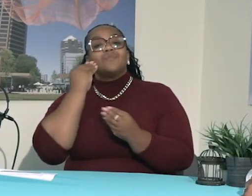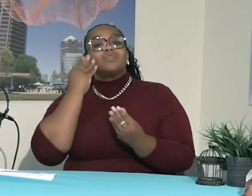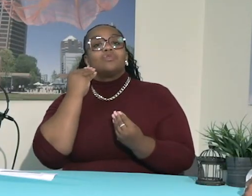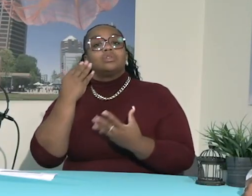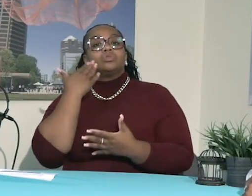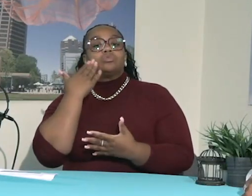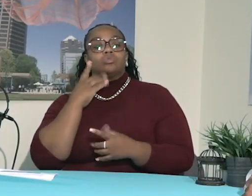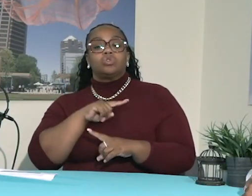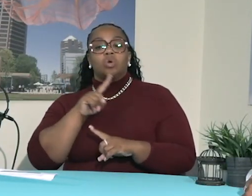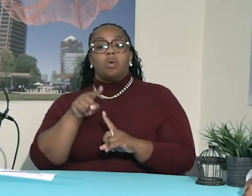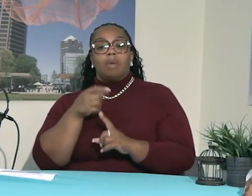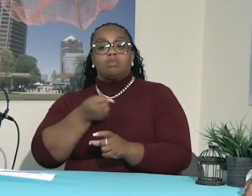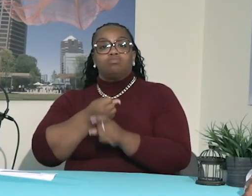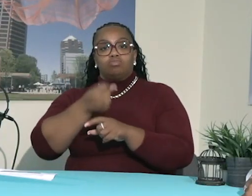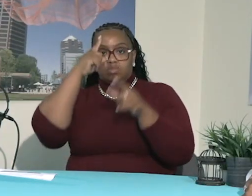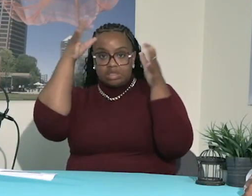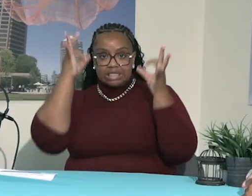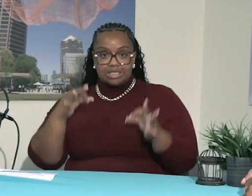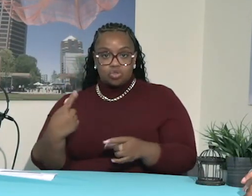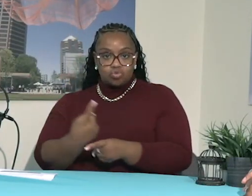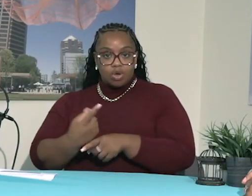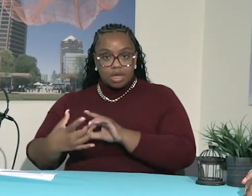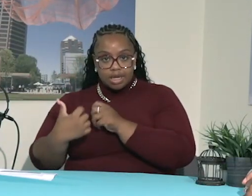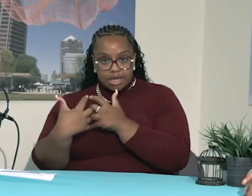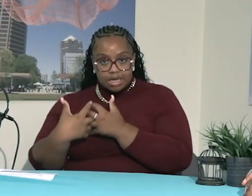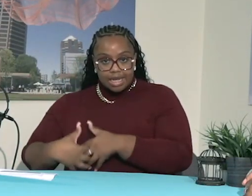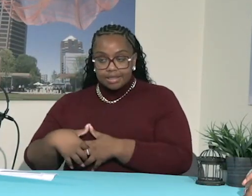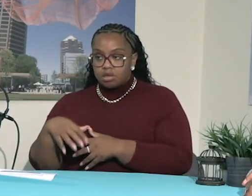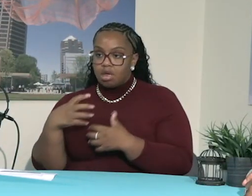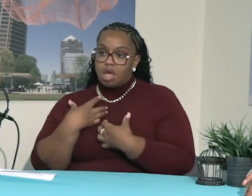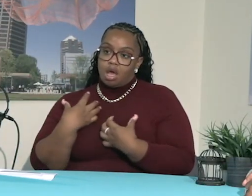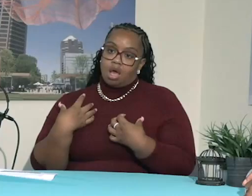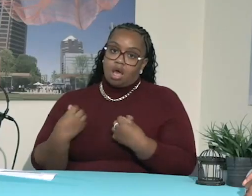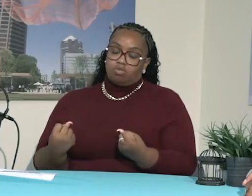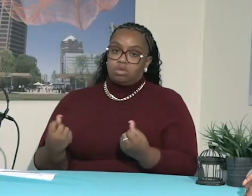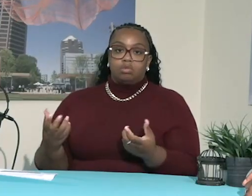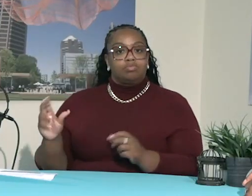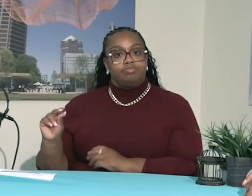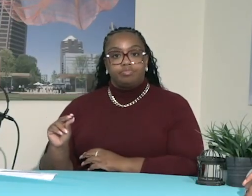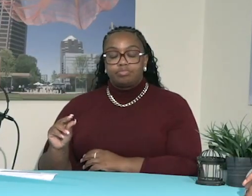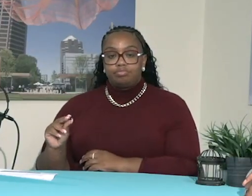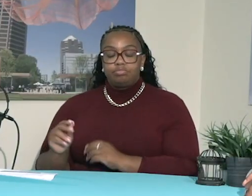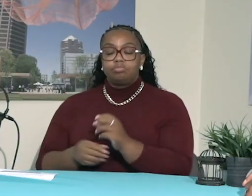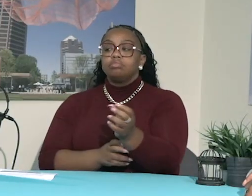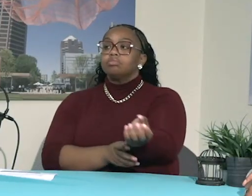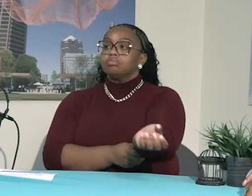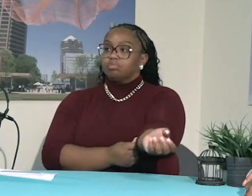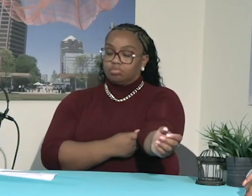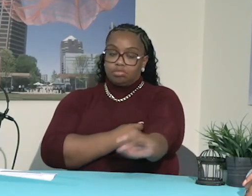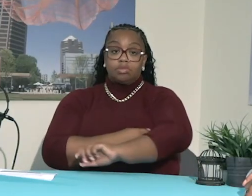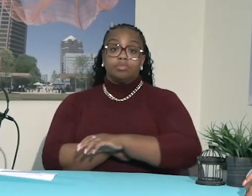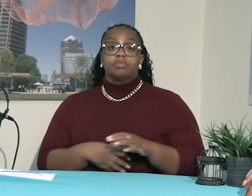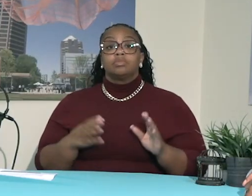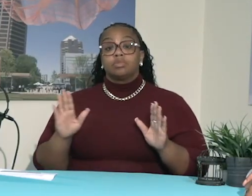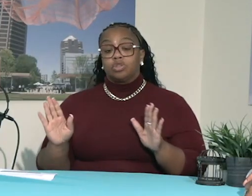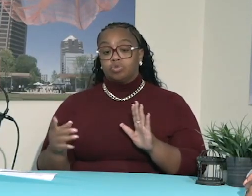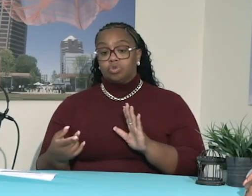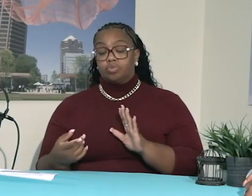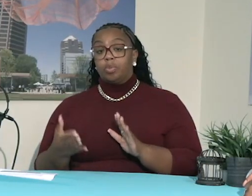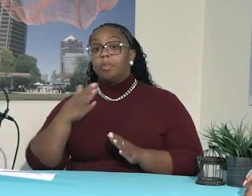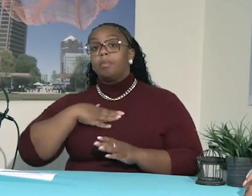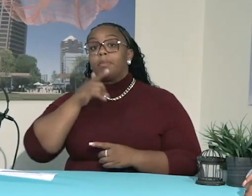response from the deaf community that we work with. And in regards to those with visual diversities, my daughter is a cancer survivor